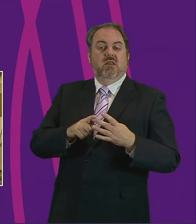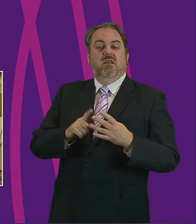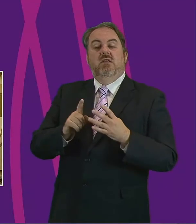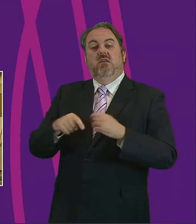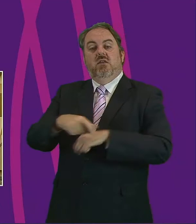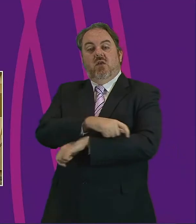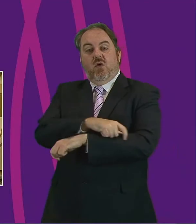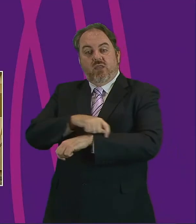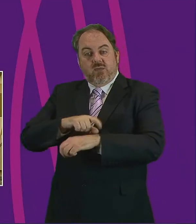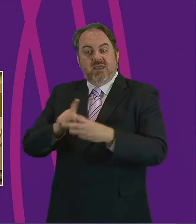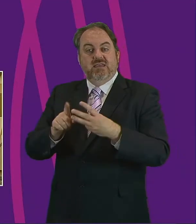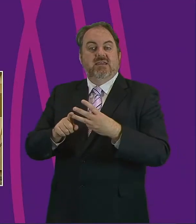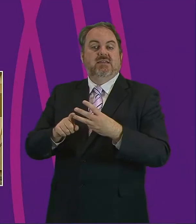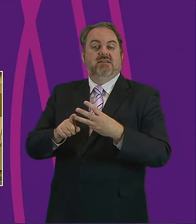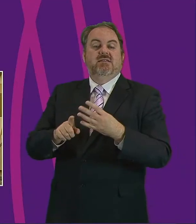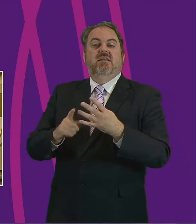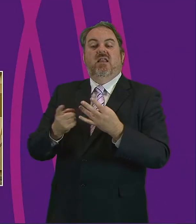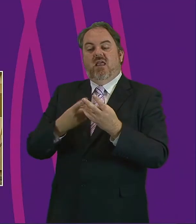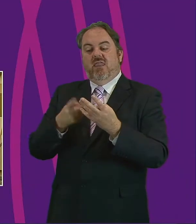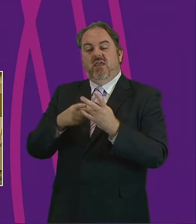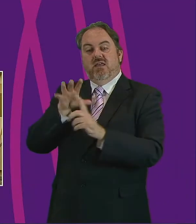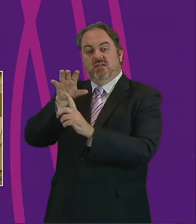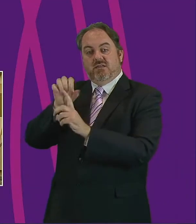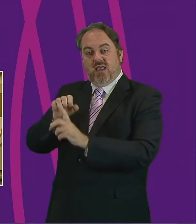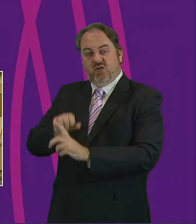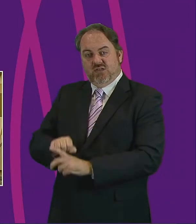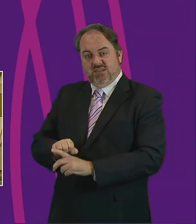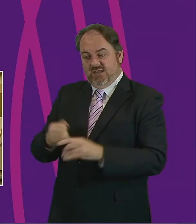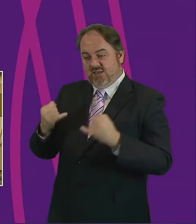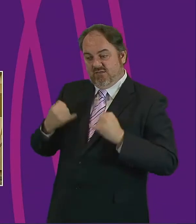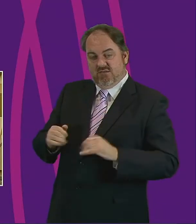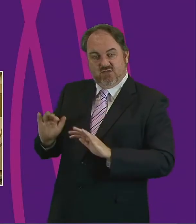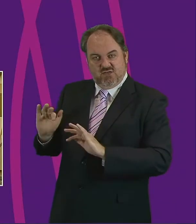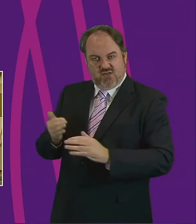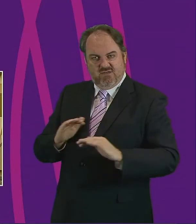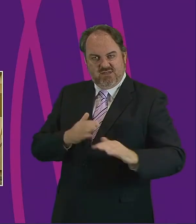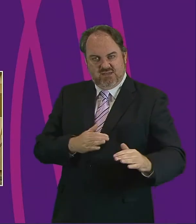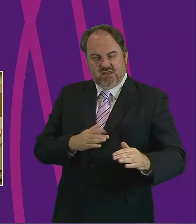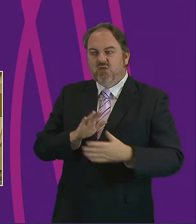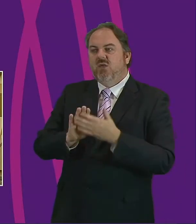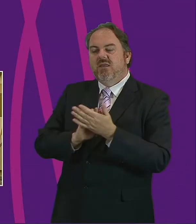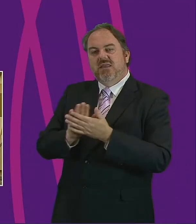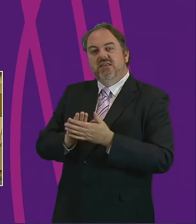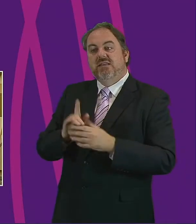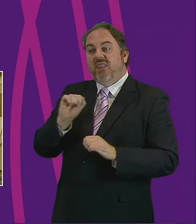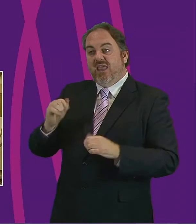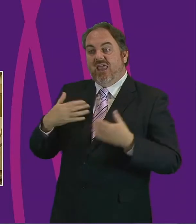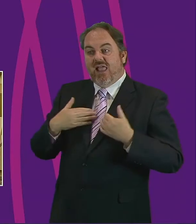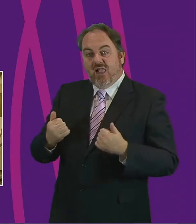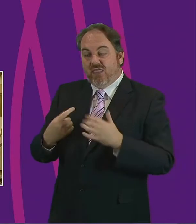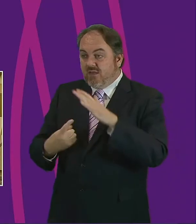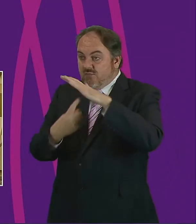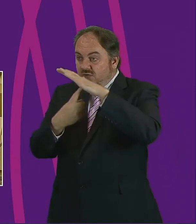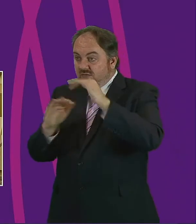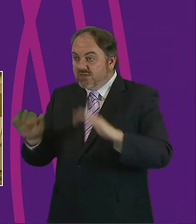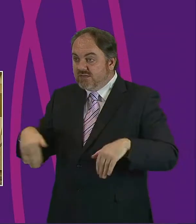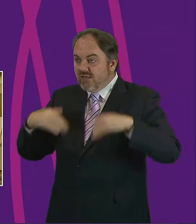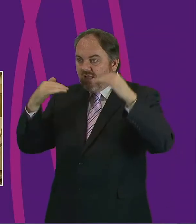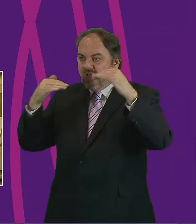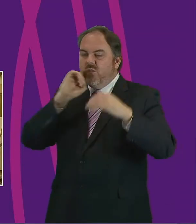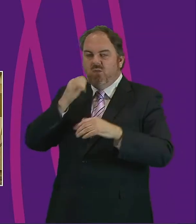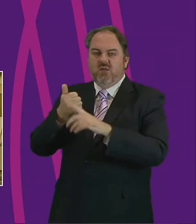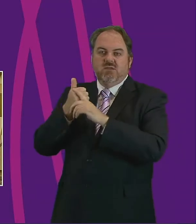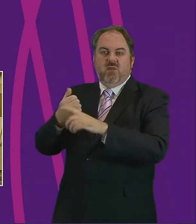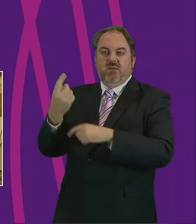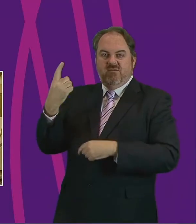as endoscopies and other diagnostic services. Patients will be seen on the basis of clinical need, and I would encourage anyone who has been offered an outpatient